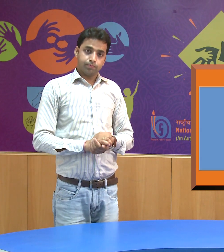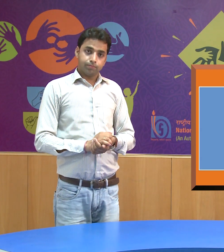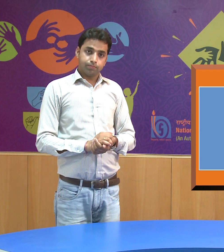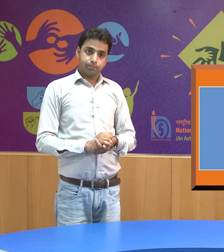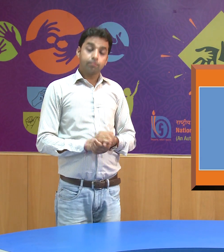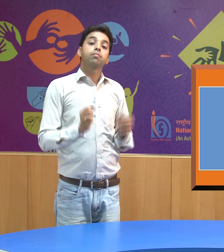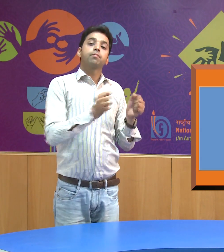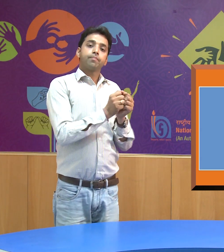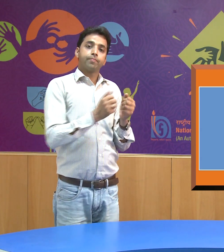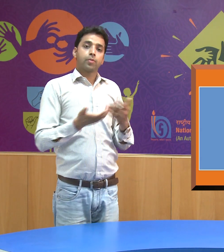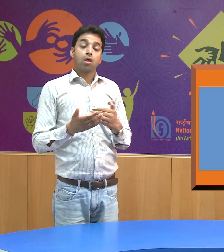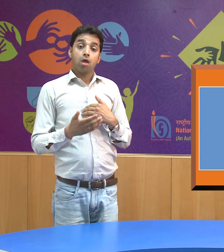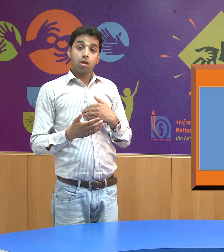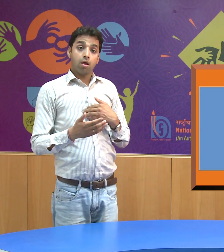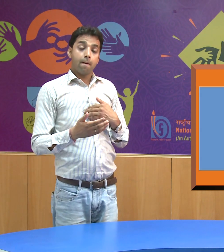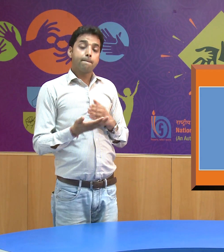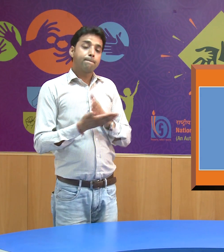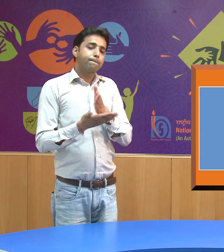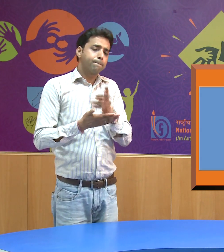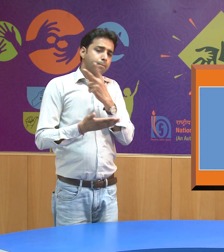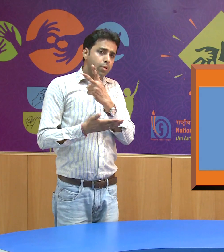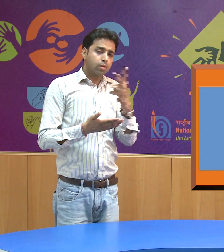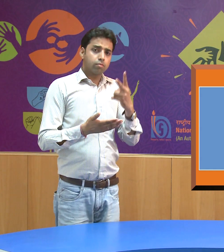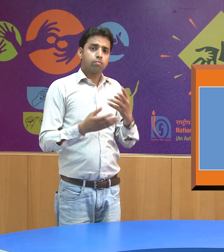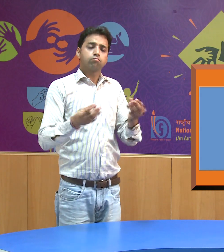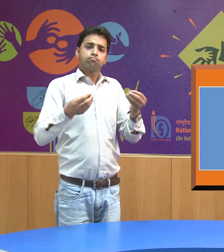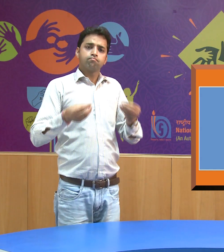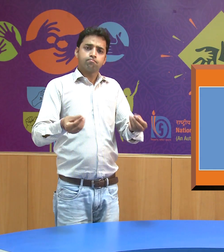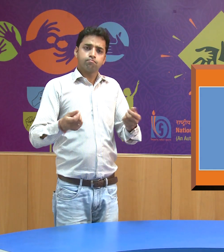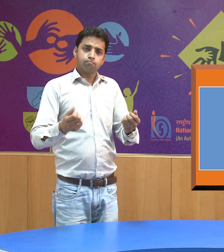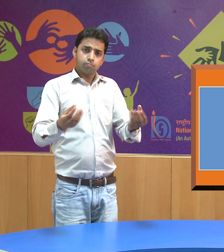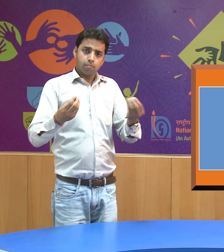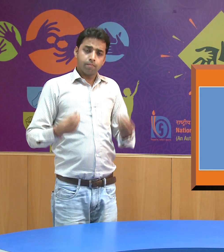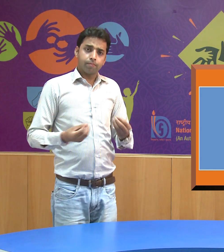And its main goal was to earn wealth and profit from our country.